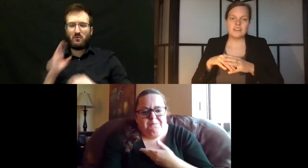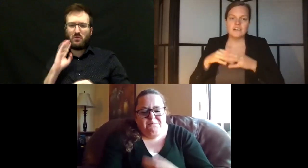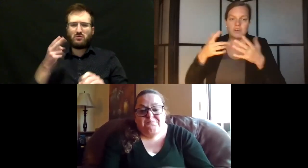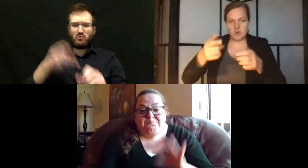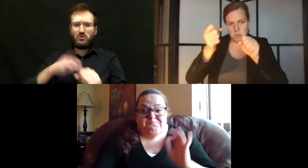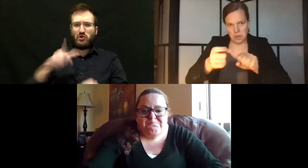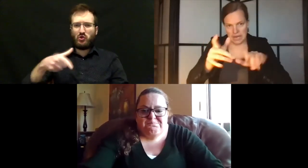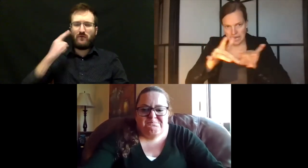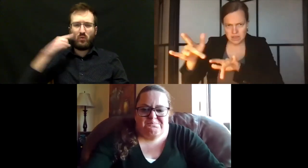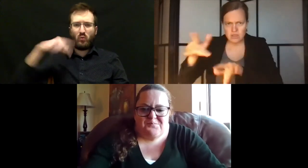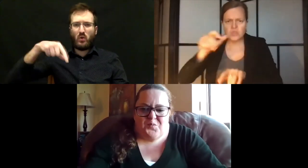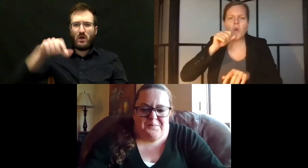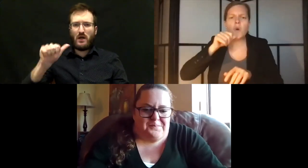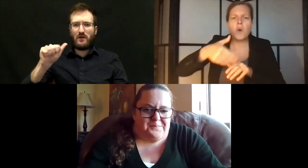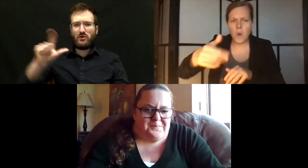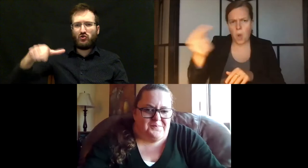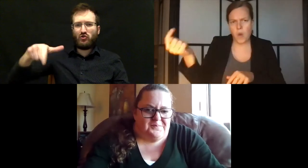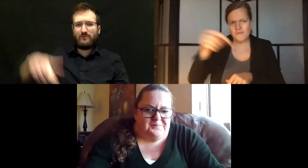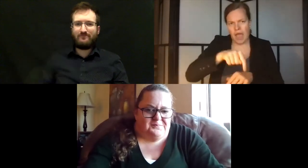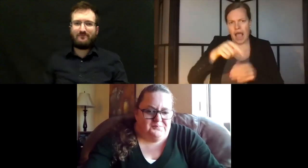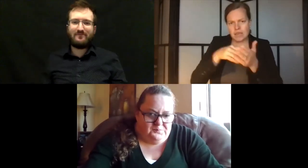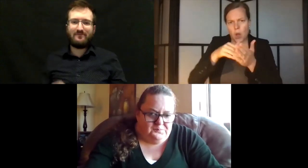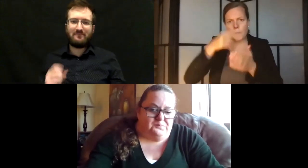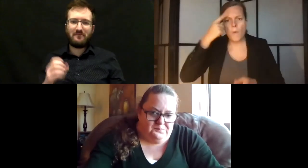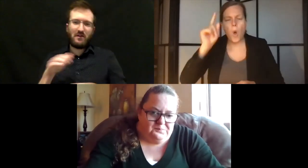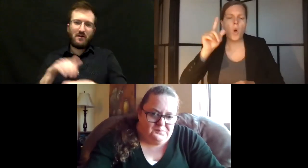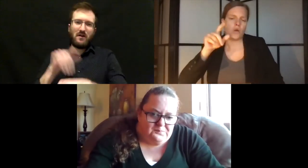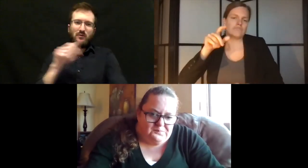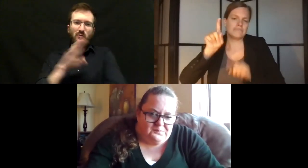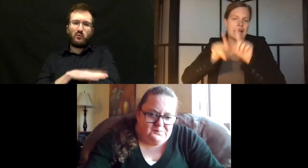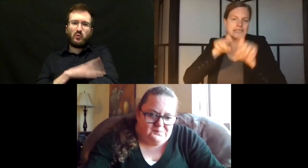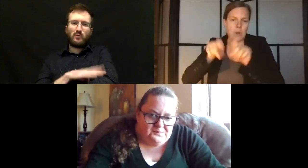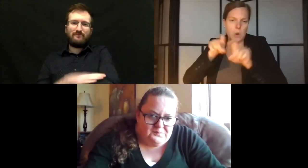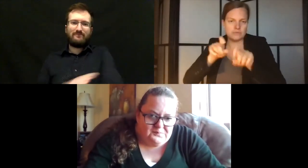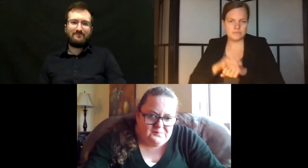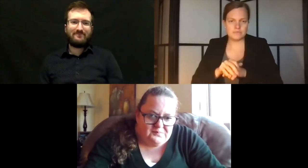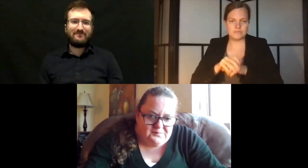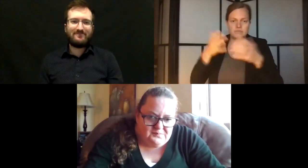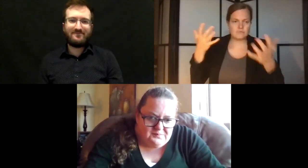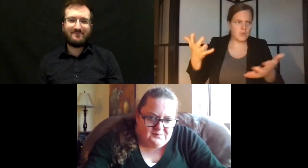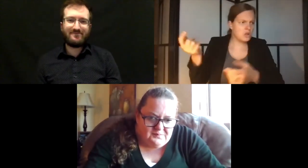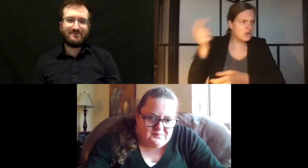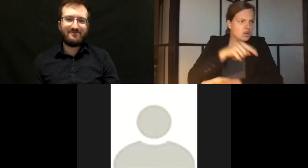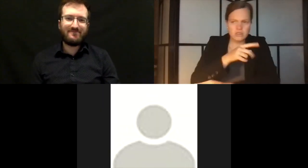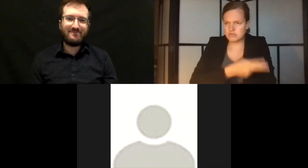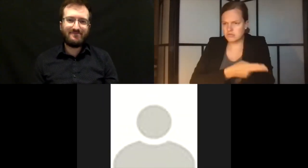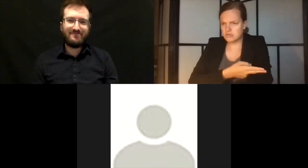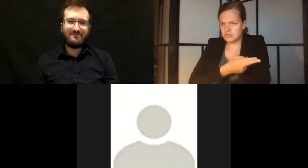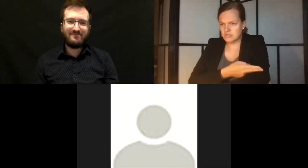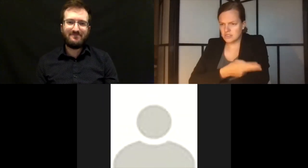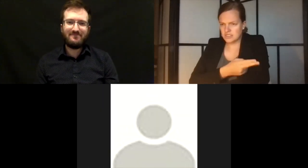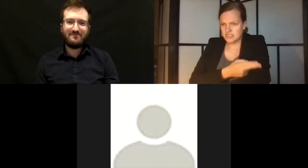Yes, thank you. Could you please turn your camera off and you can join us later for the Q&A. On to